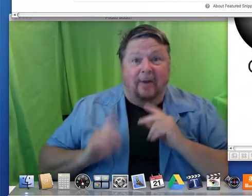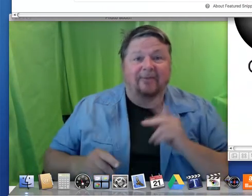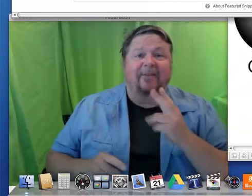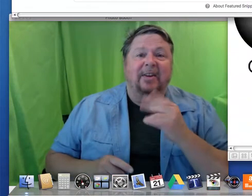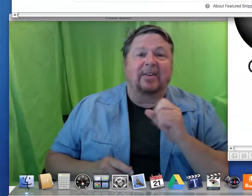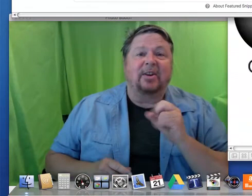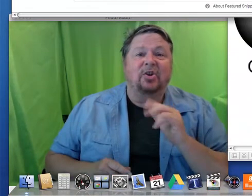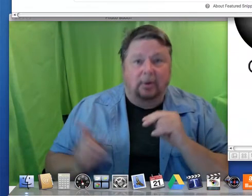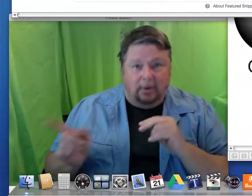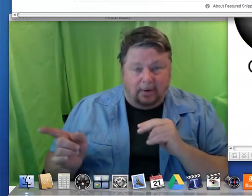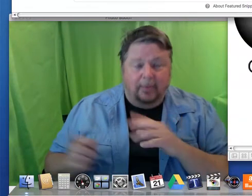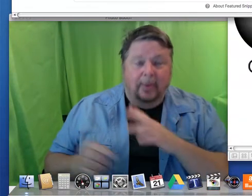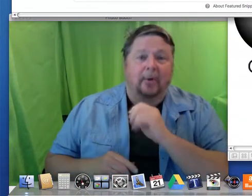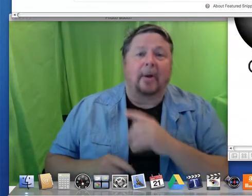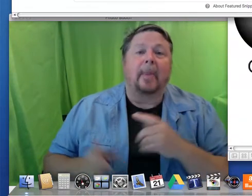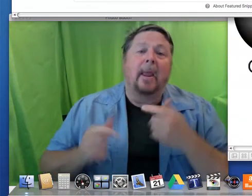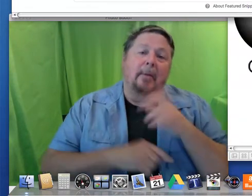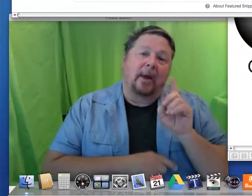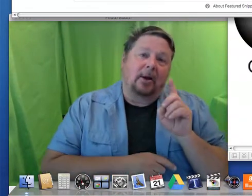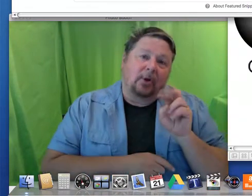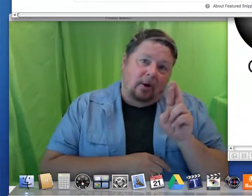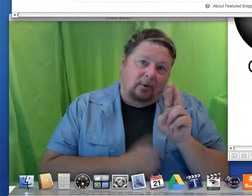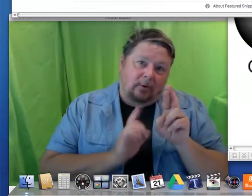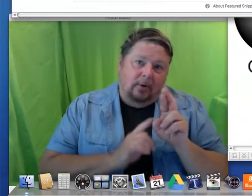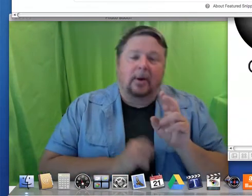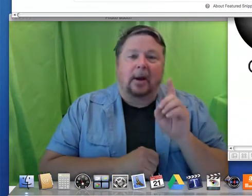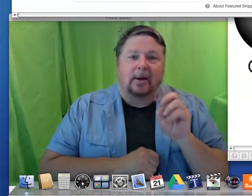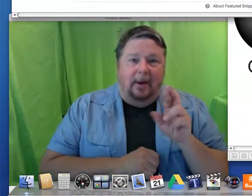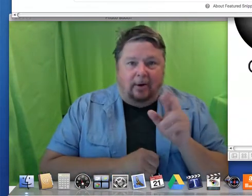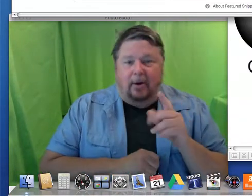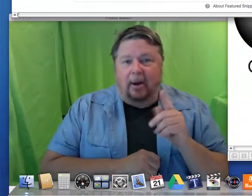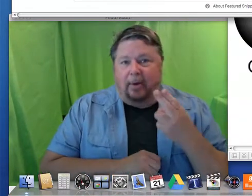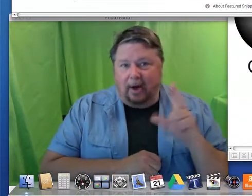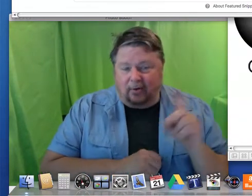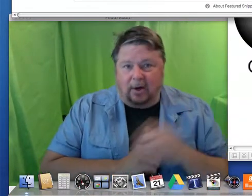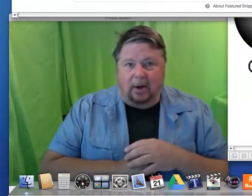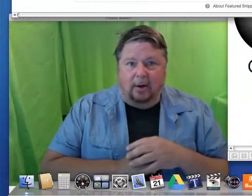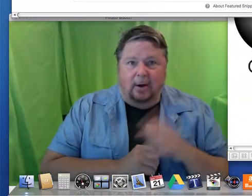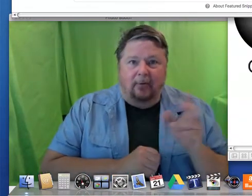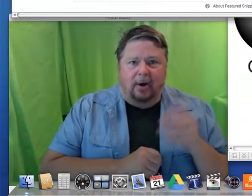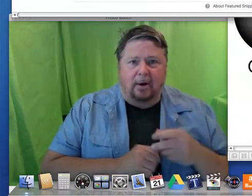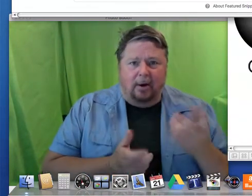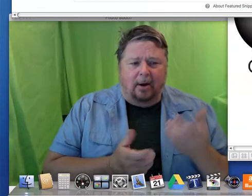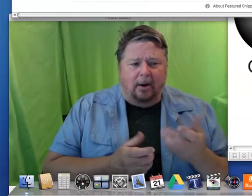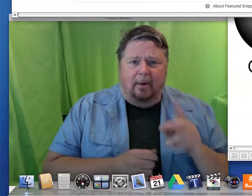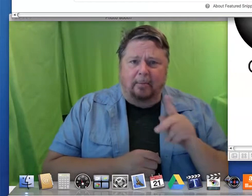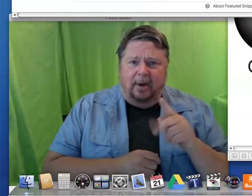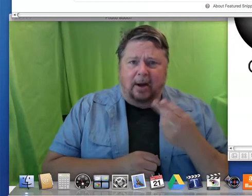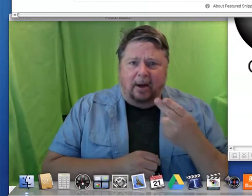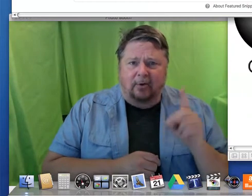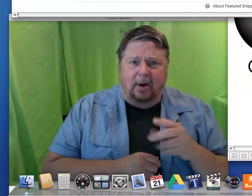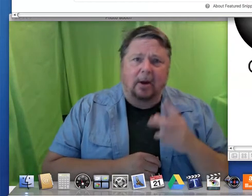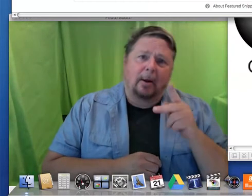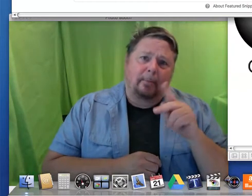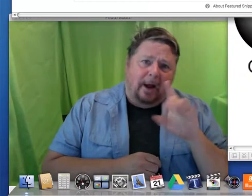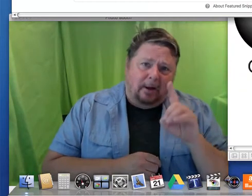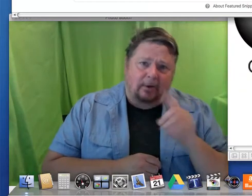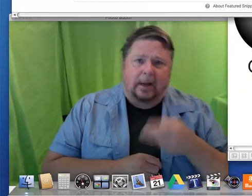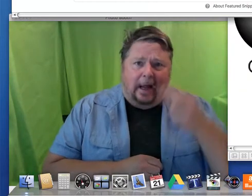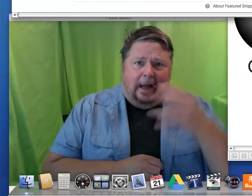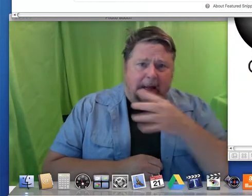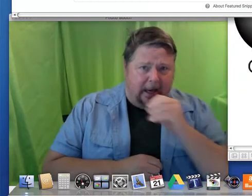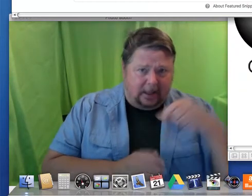a physician. Okay, I'm a doctor, a DR, a PhD, right? PhD,